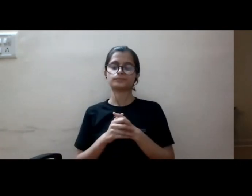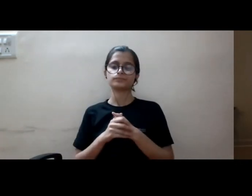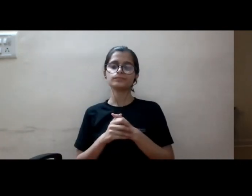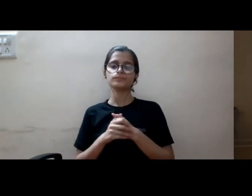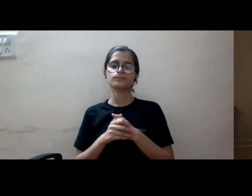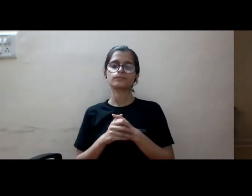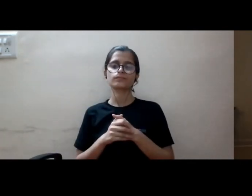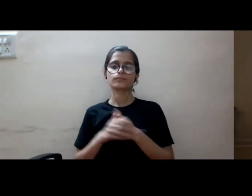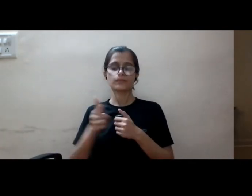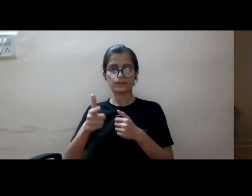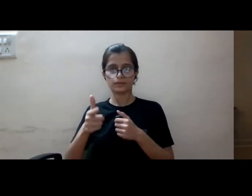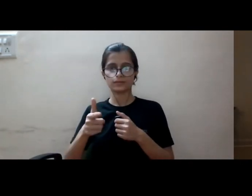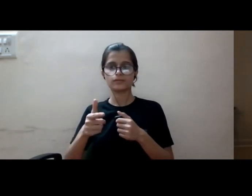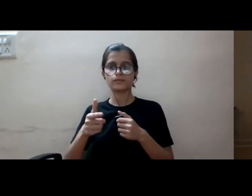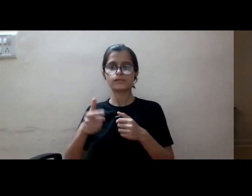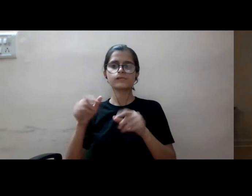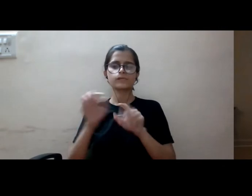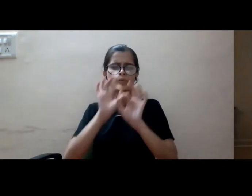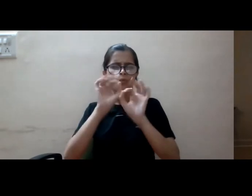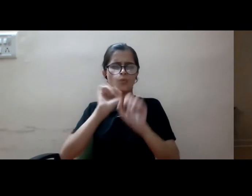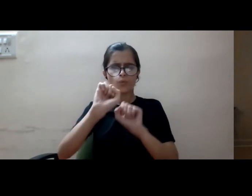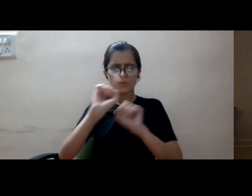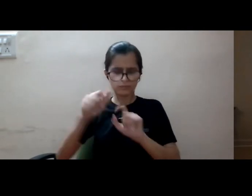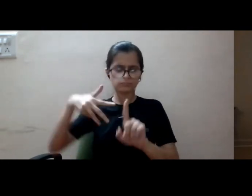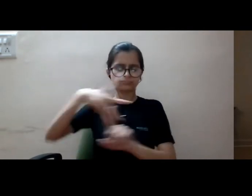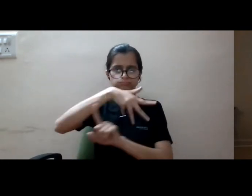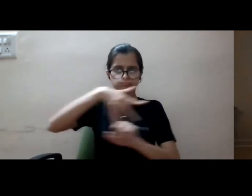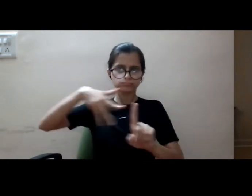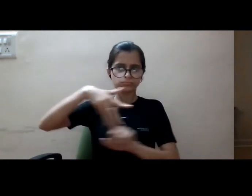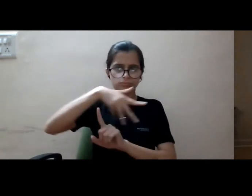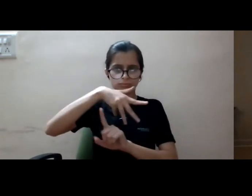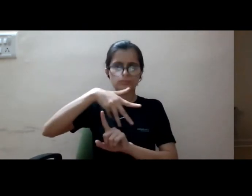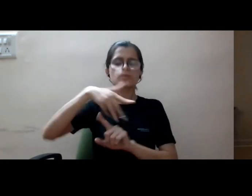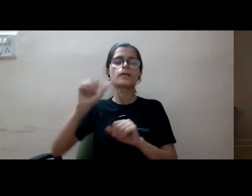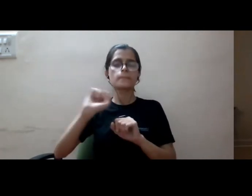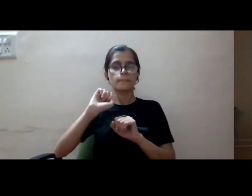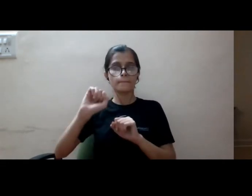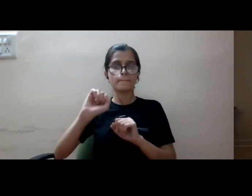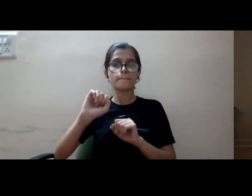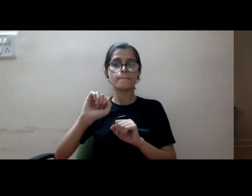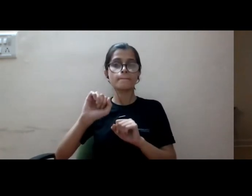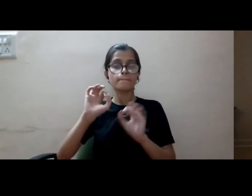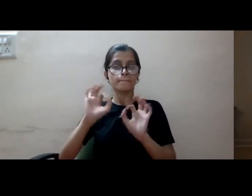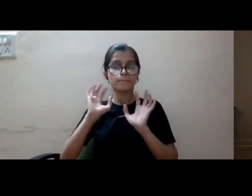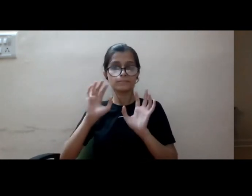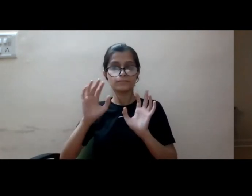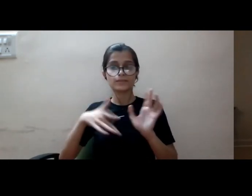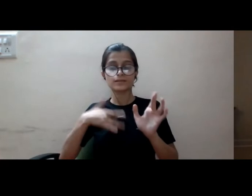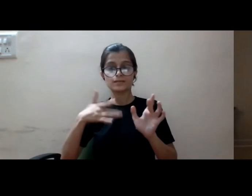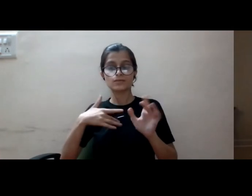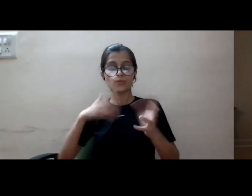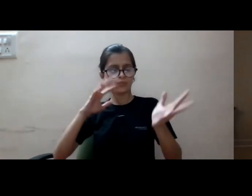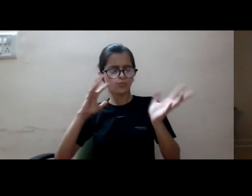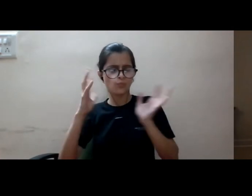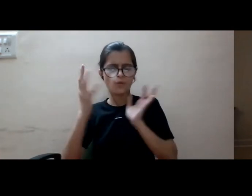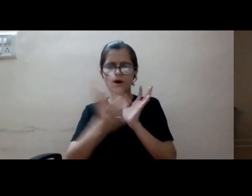let me begin. In his excellent biography of James Holman called A Sense of the World, How